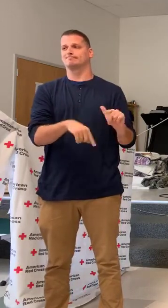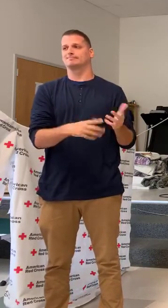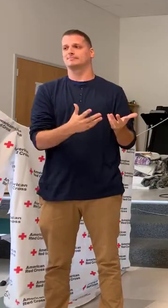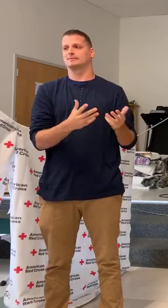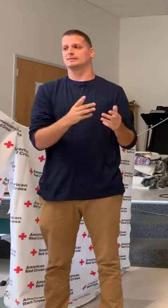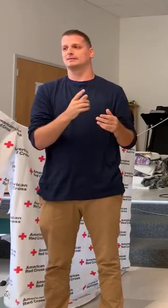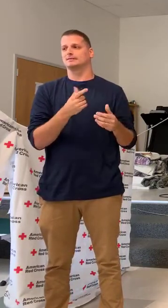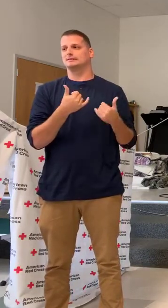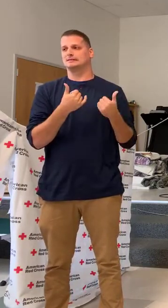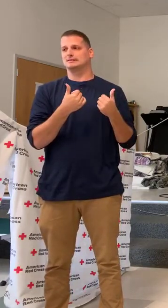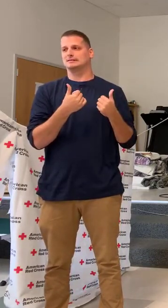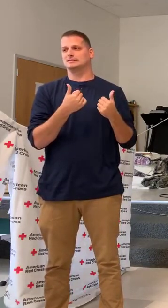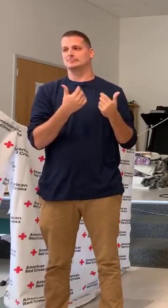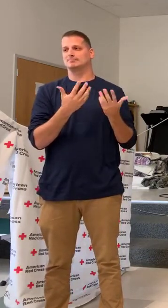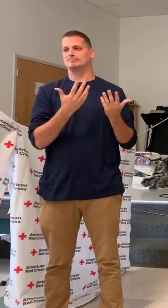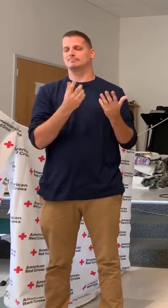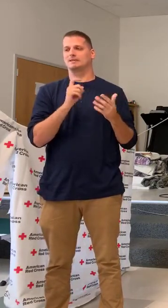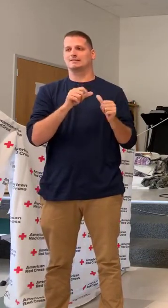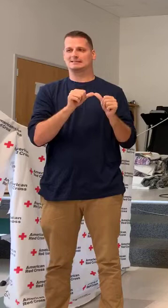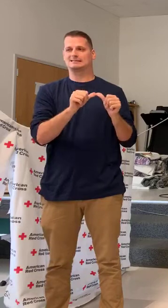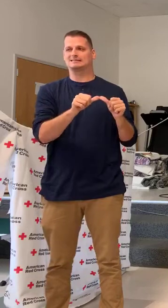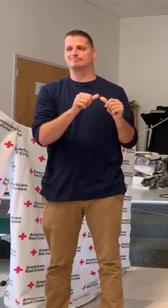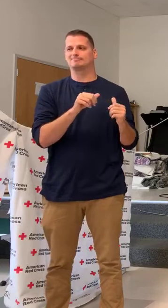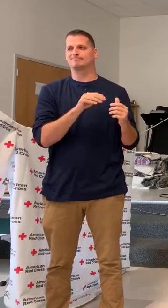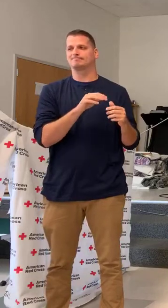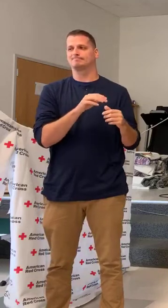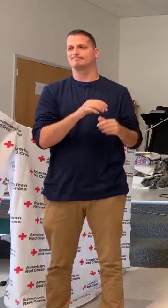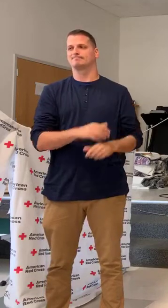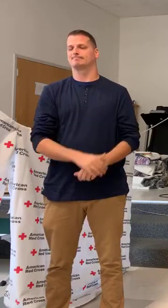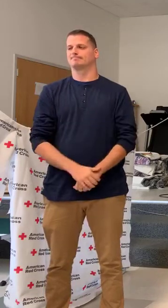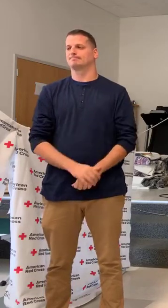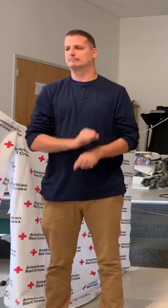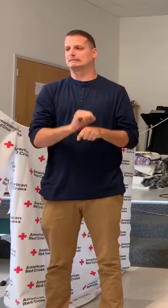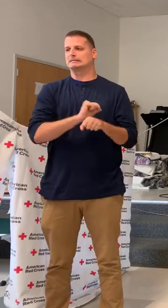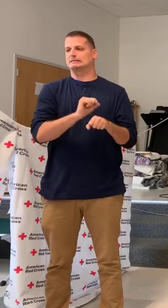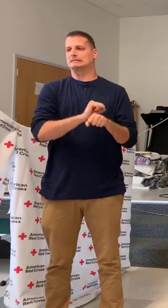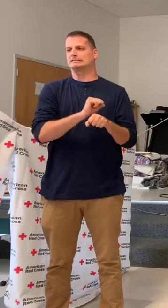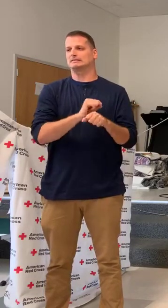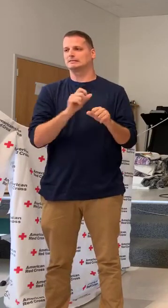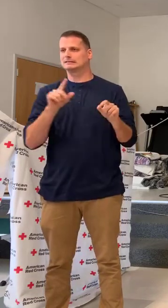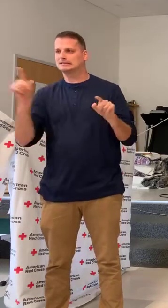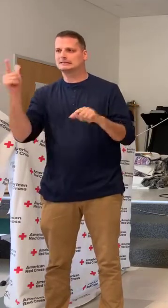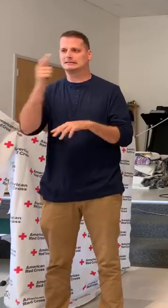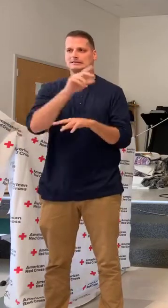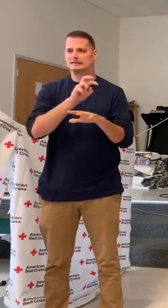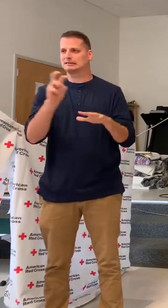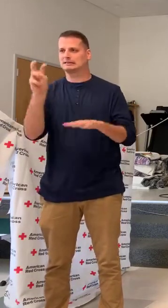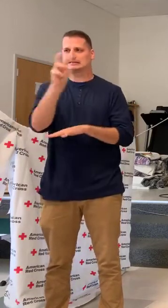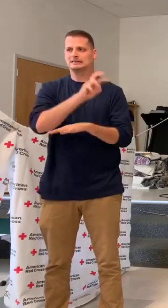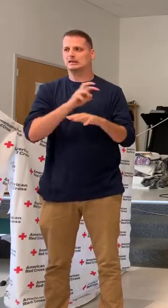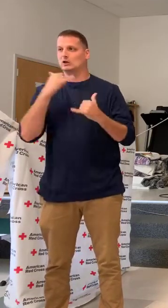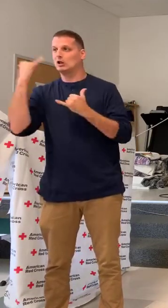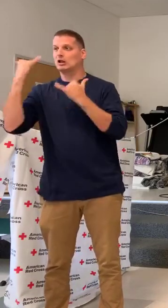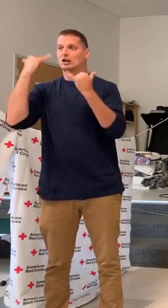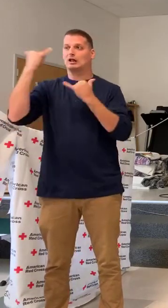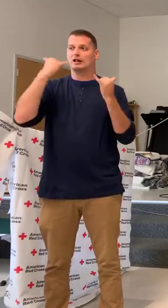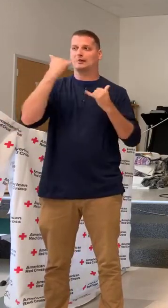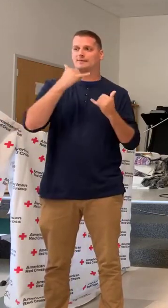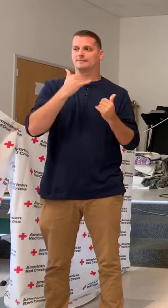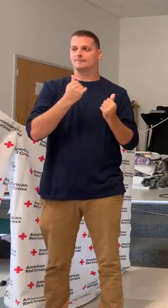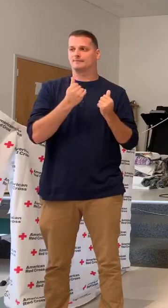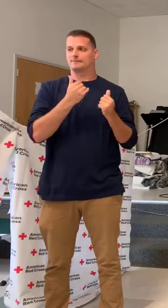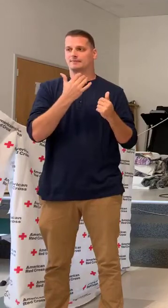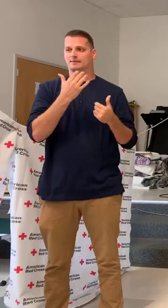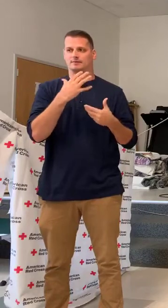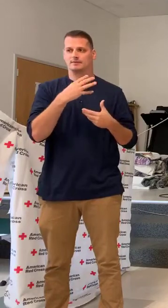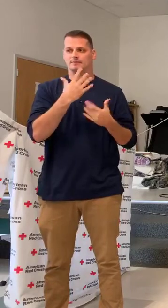manner. And so our work is getting kind of scattered. We get a lot of calls because we have interior. We have a